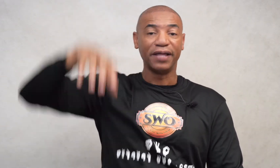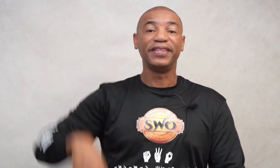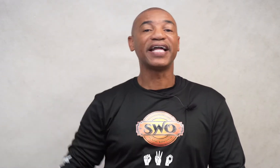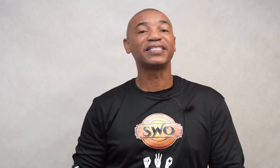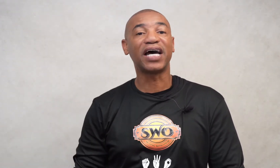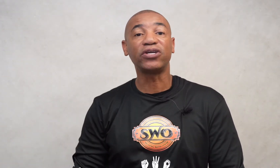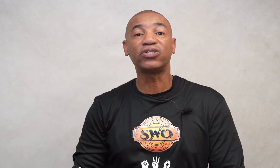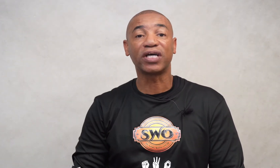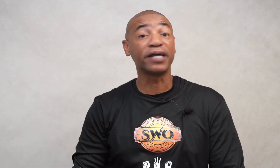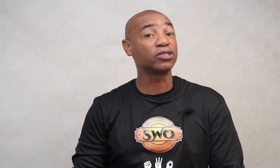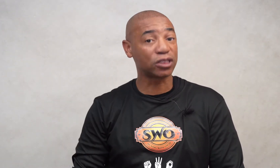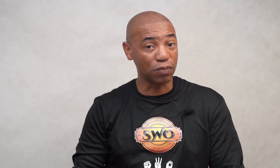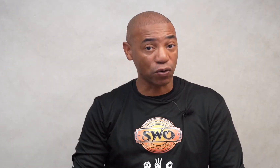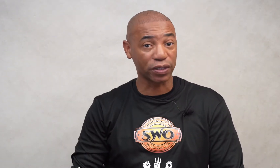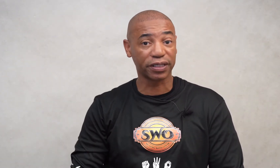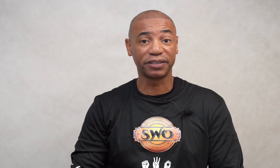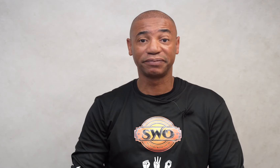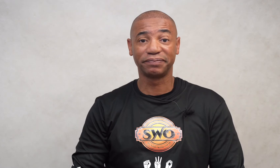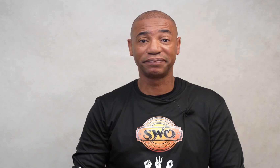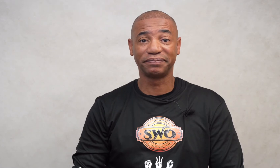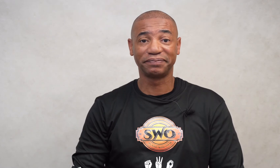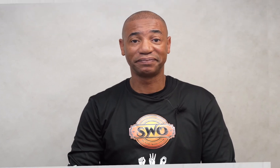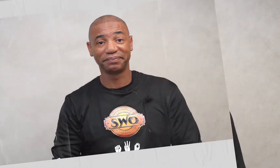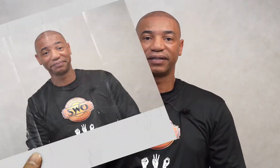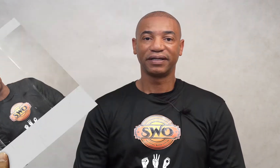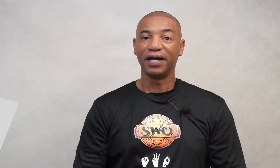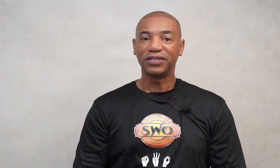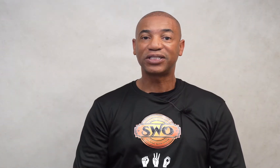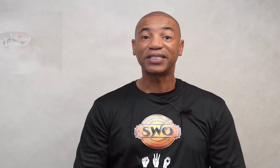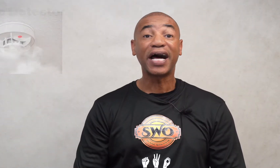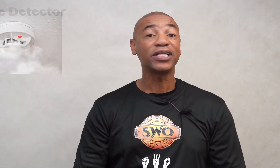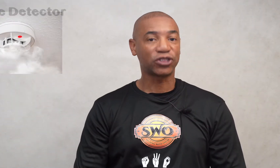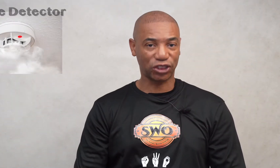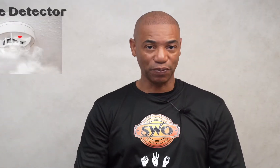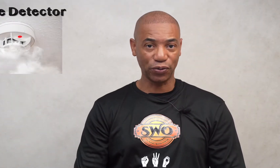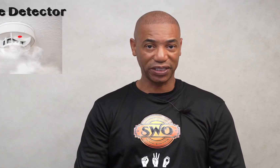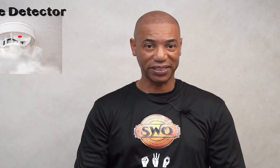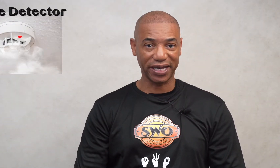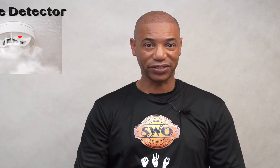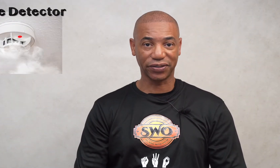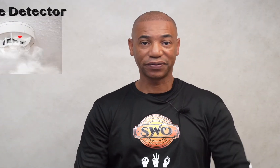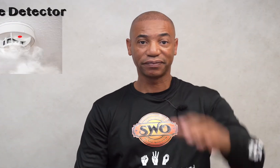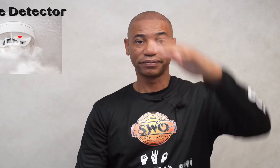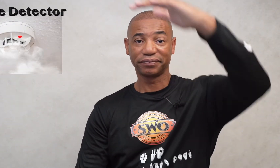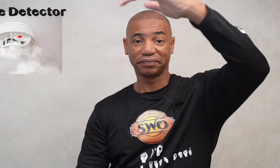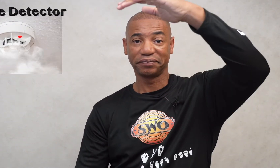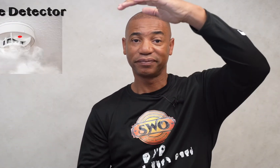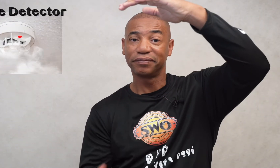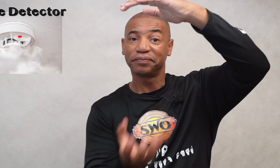That is how you sign smoke. The sign smoke detector.